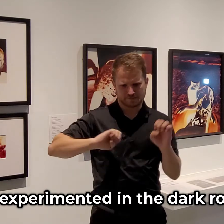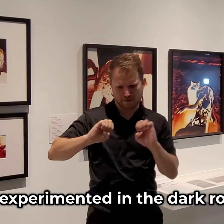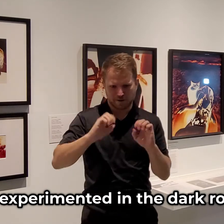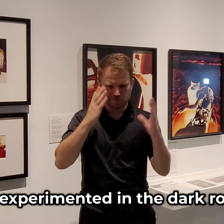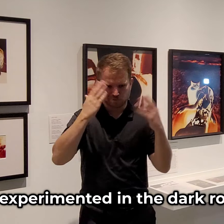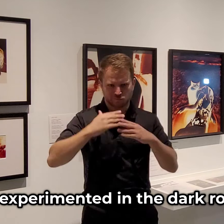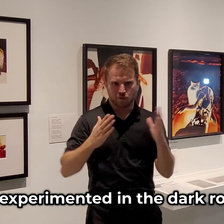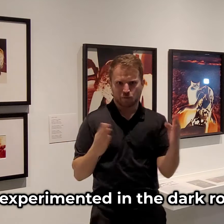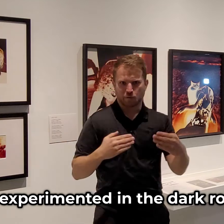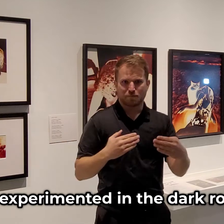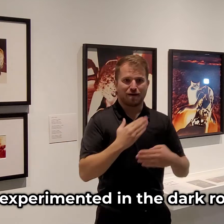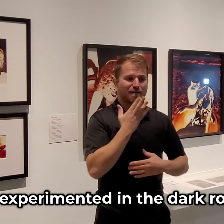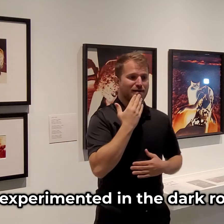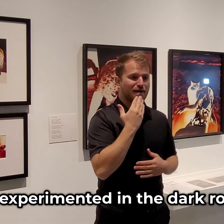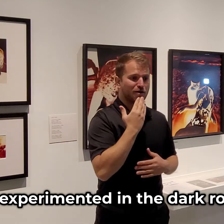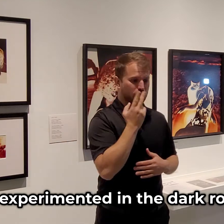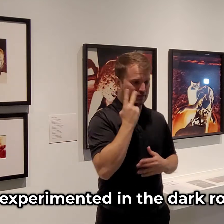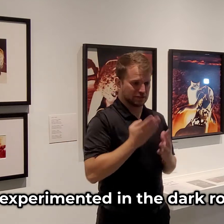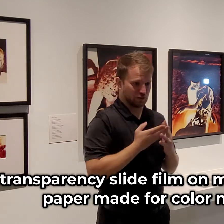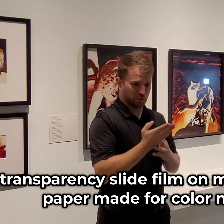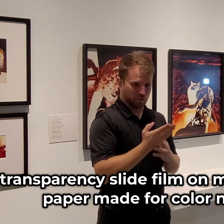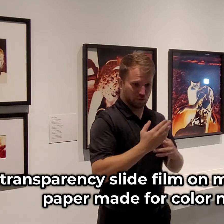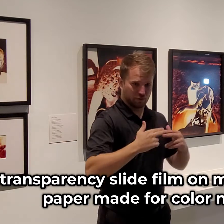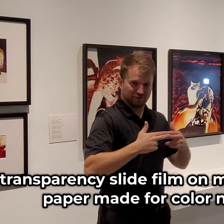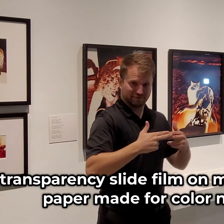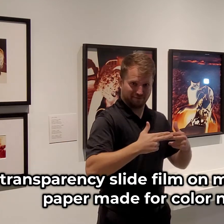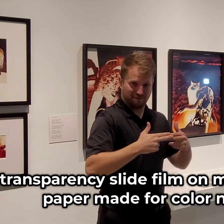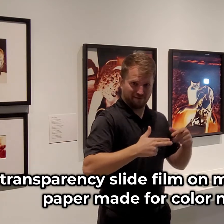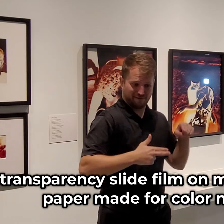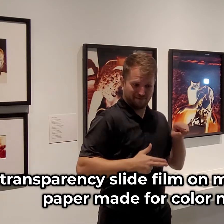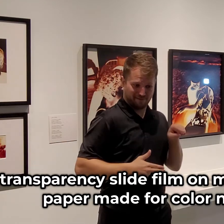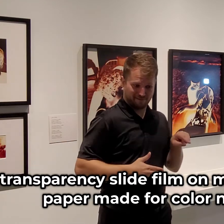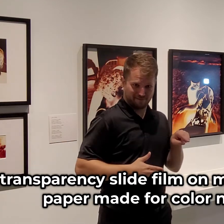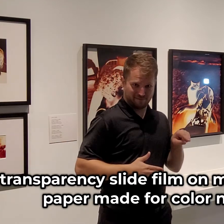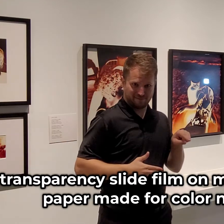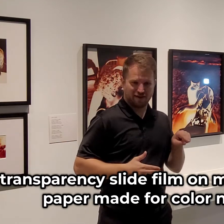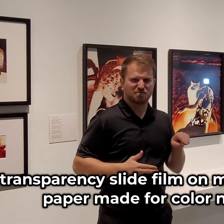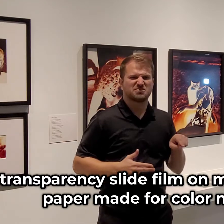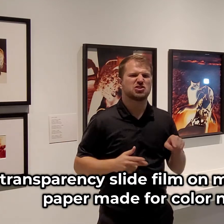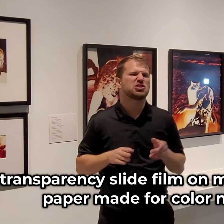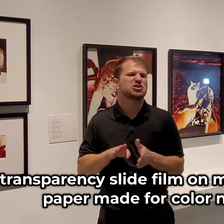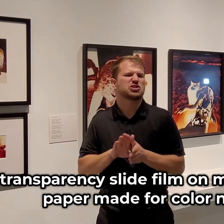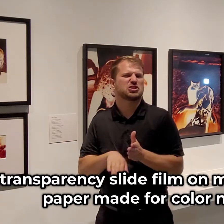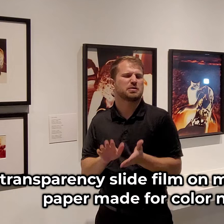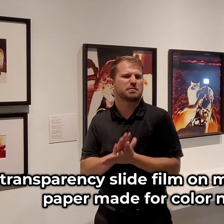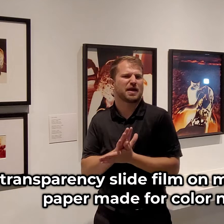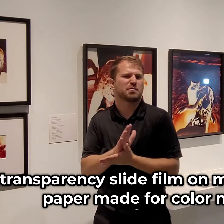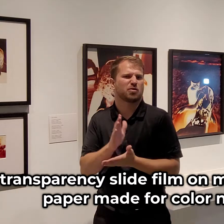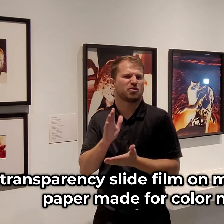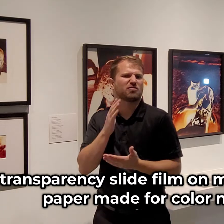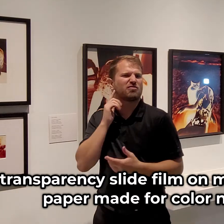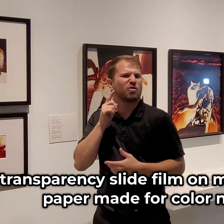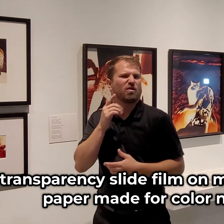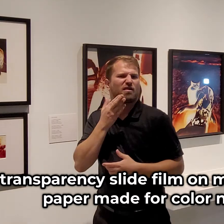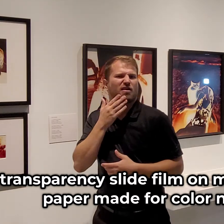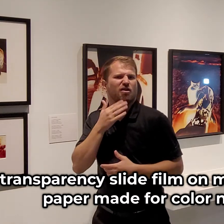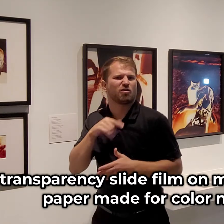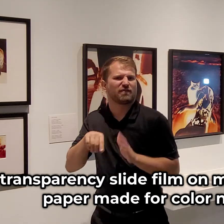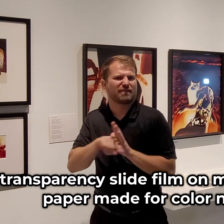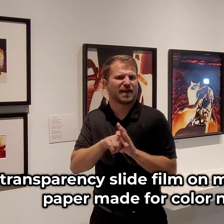the darkroom by printing color transparency slide film on more affordable paper made for color